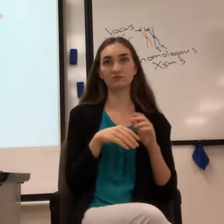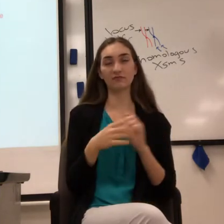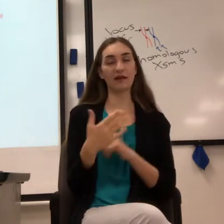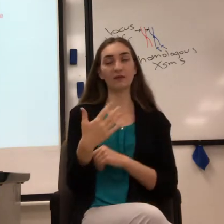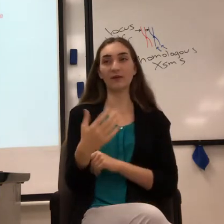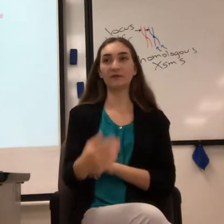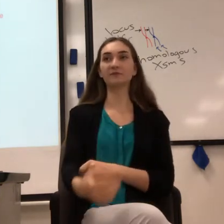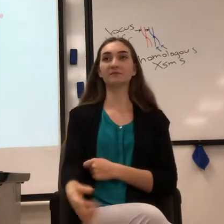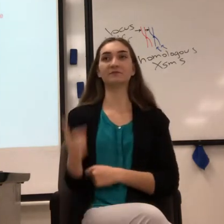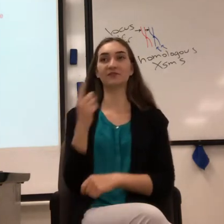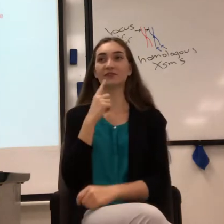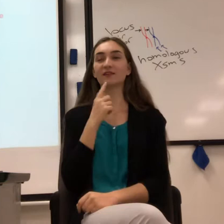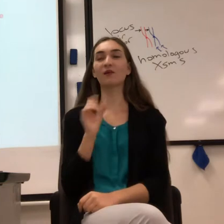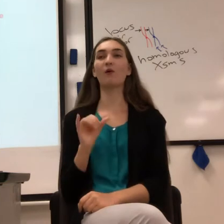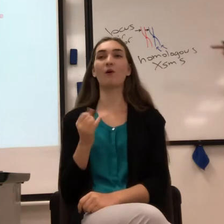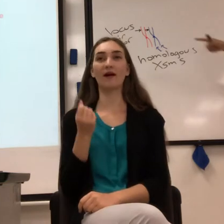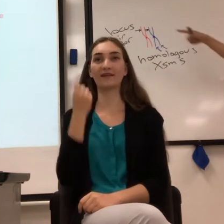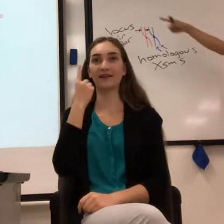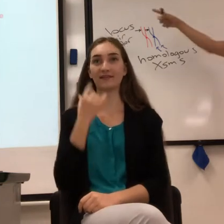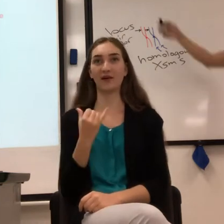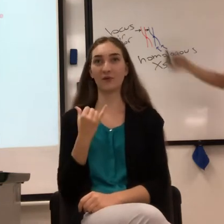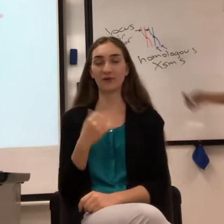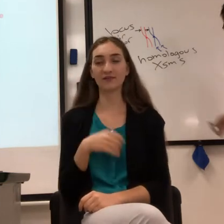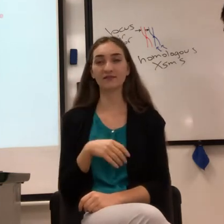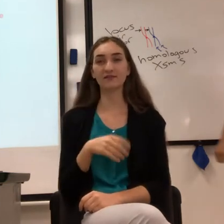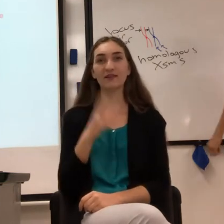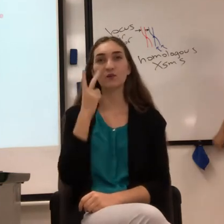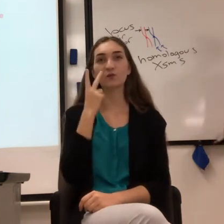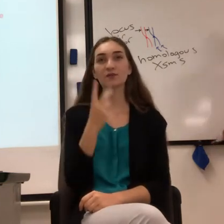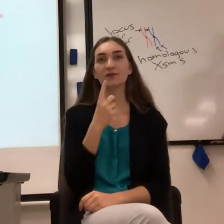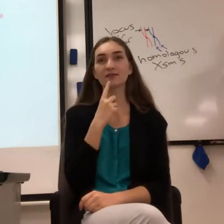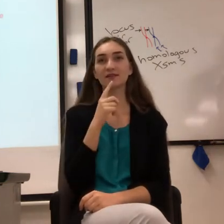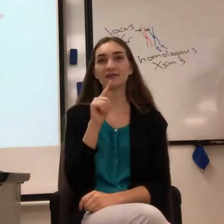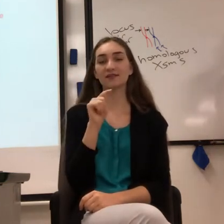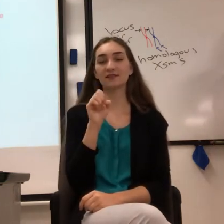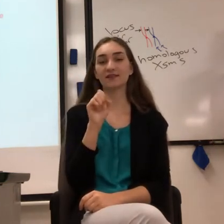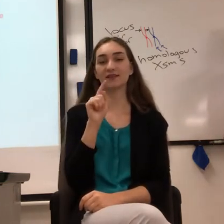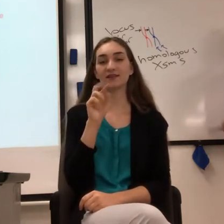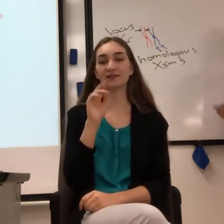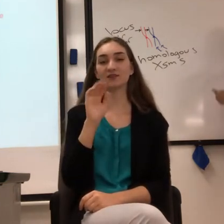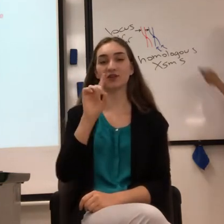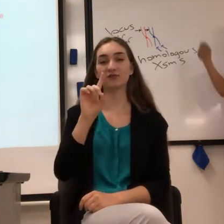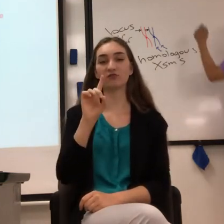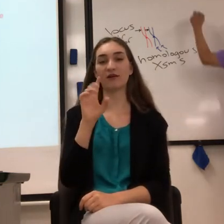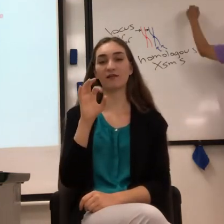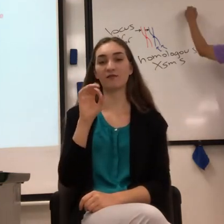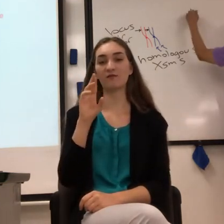Okay, good. You see how it says tetrad formation? Write that down.